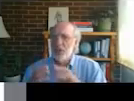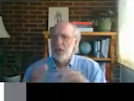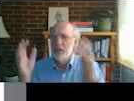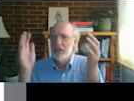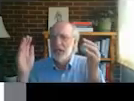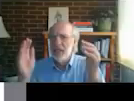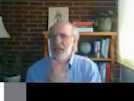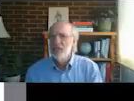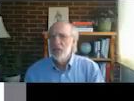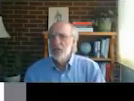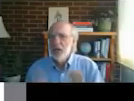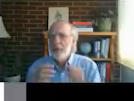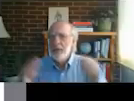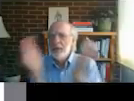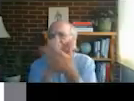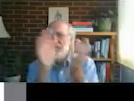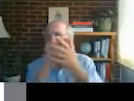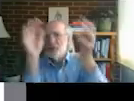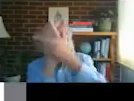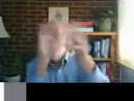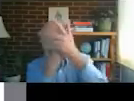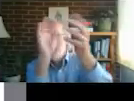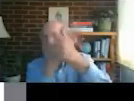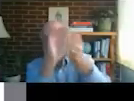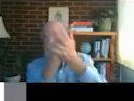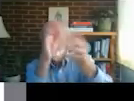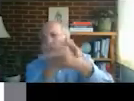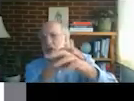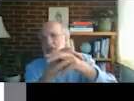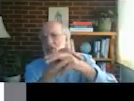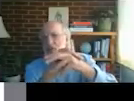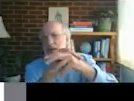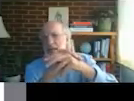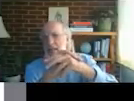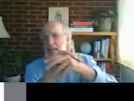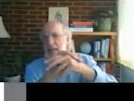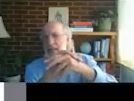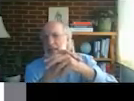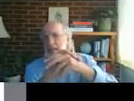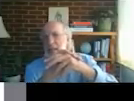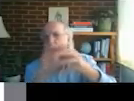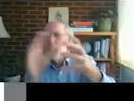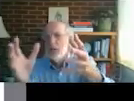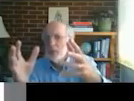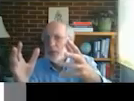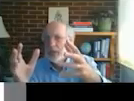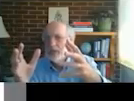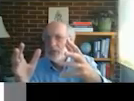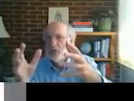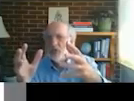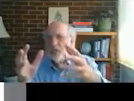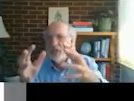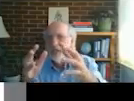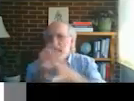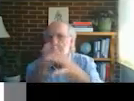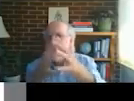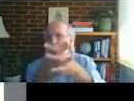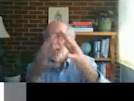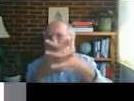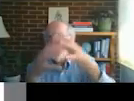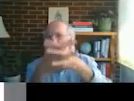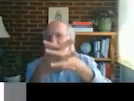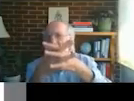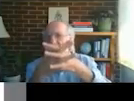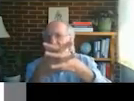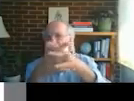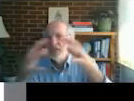across topography. So a baby who's just learning ball might be ball this way, and we would reinforce it. And then they